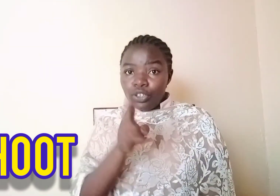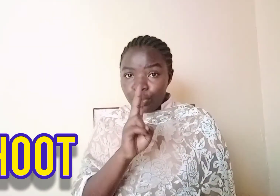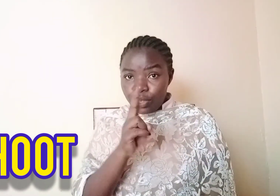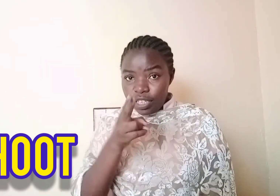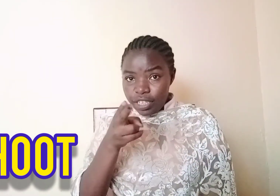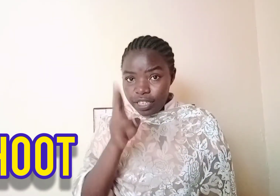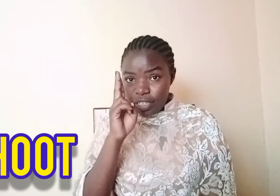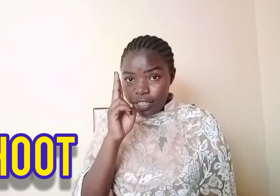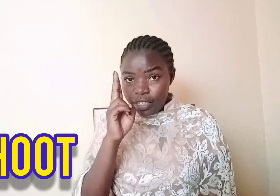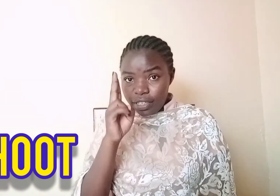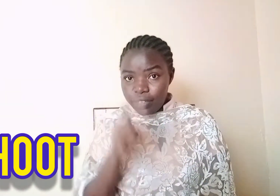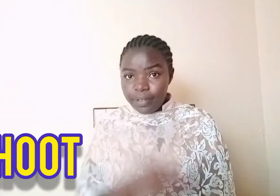Shoot.